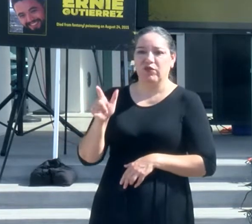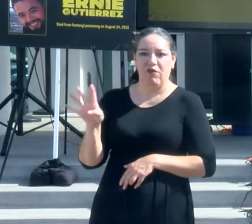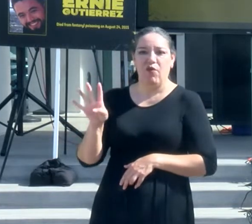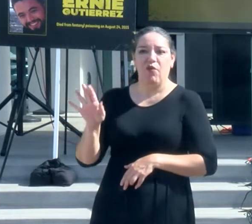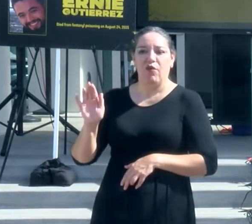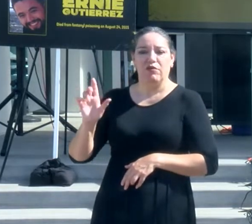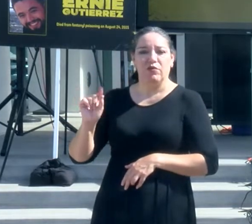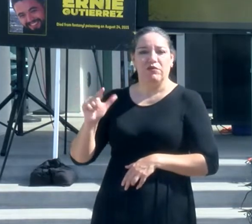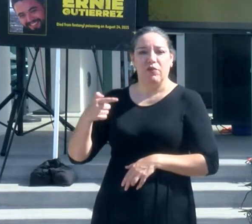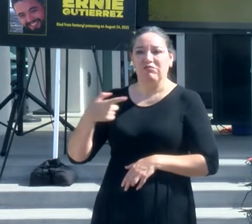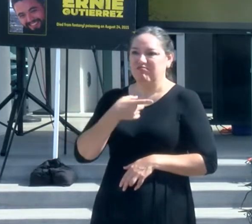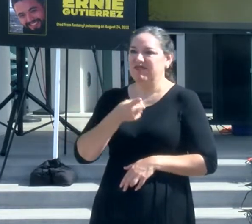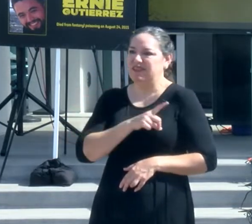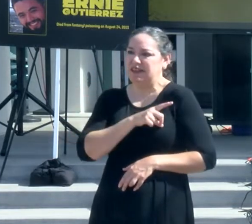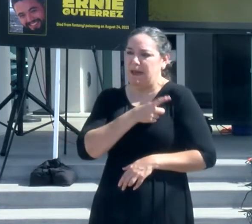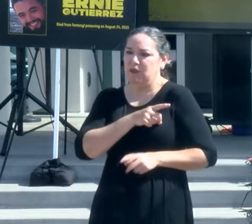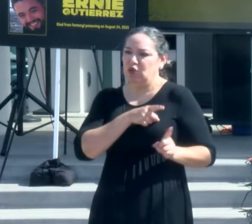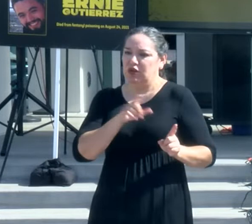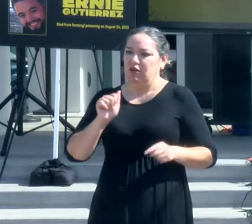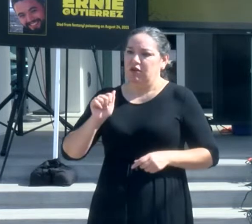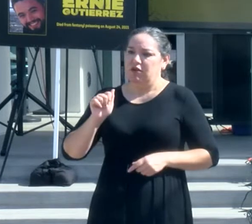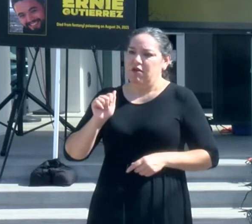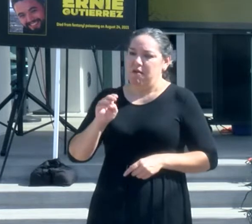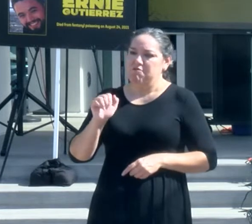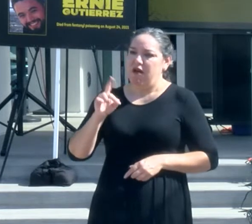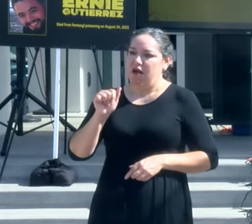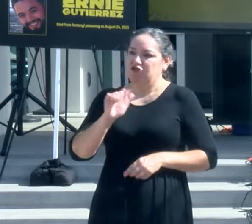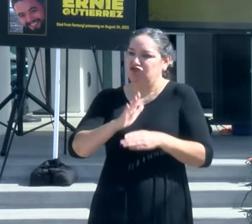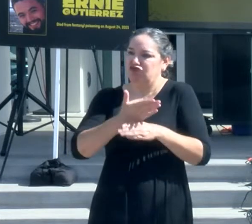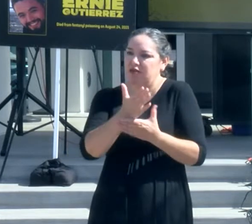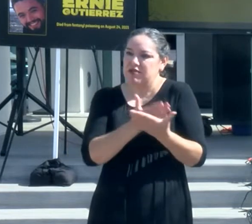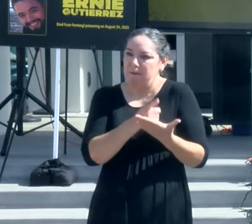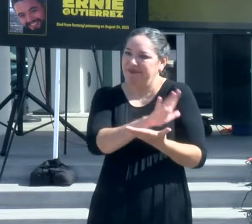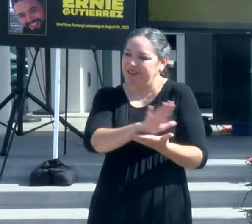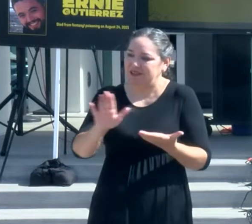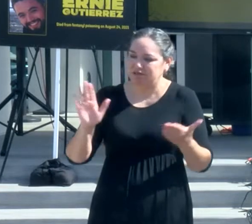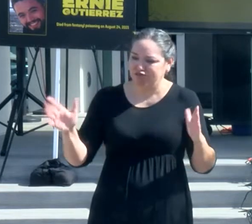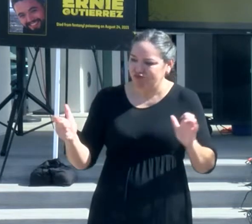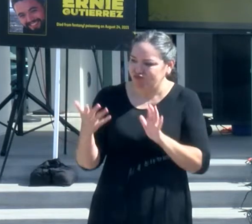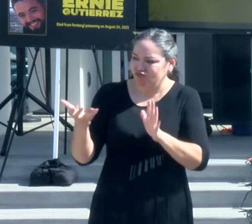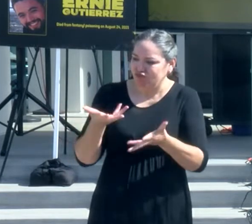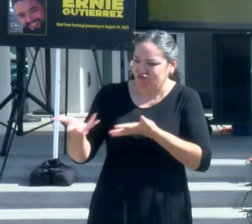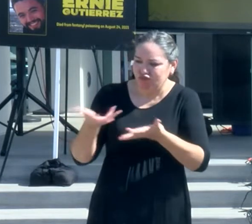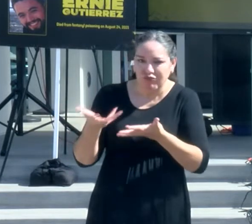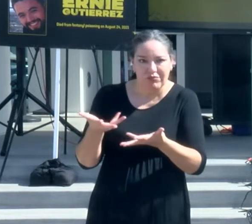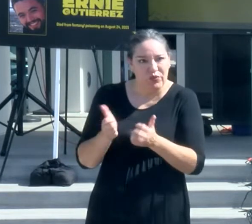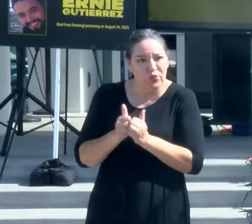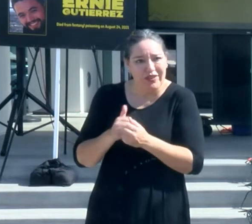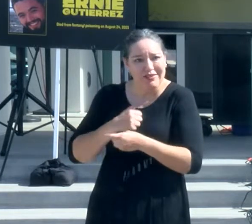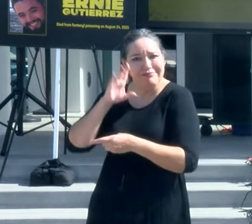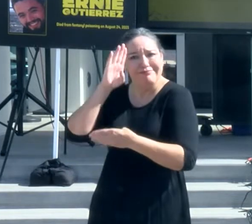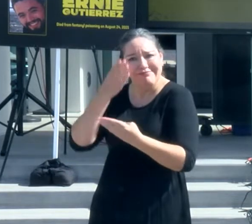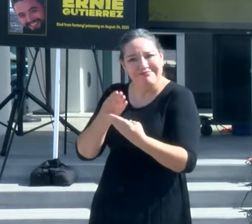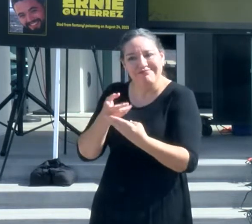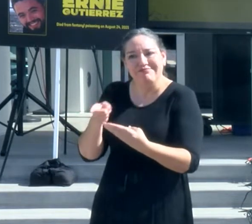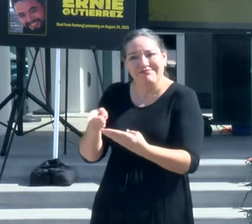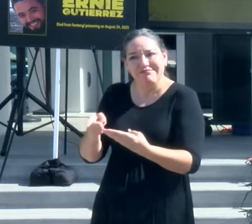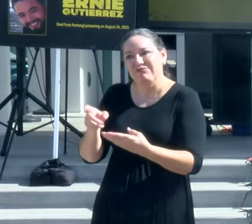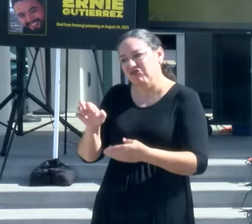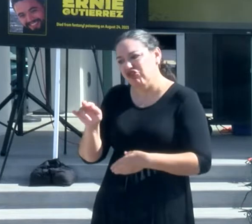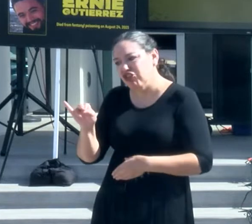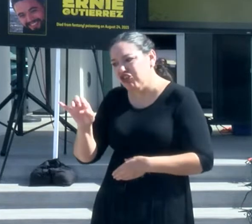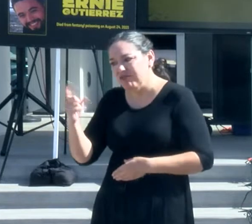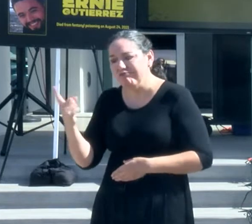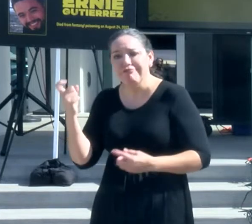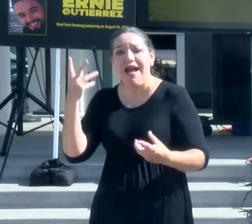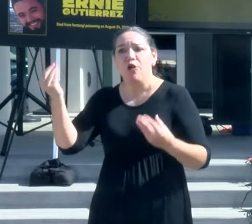Deputy Almada shared with me some of his encounters he had with Ernie outside of our home. That Ernie always waved